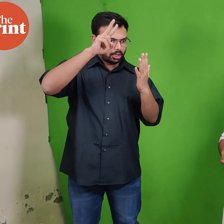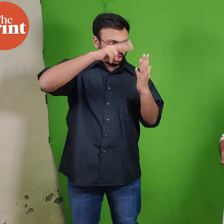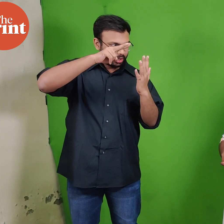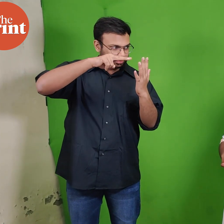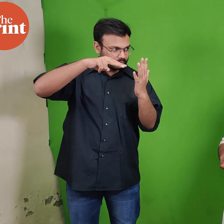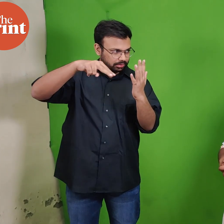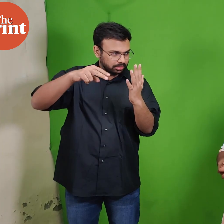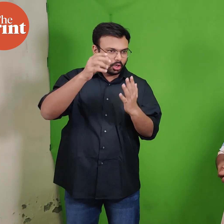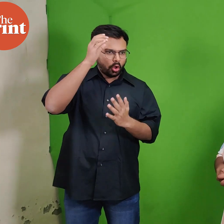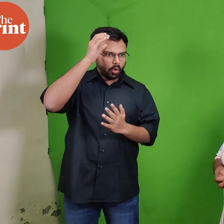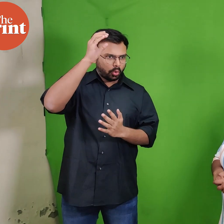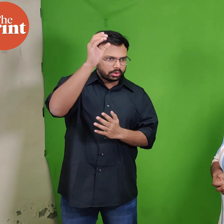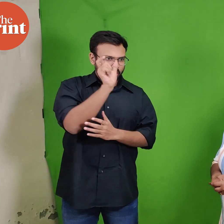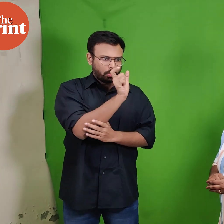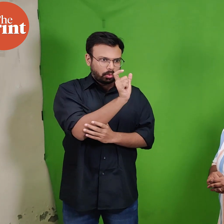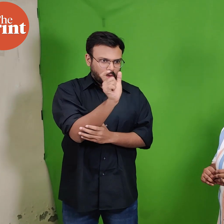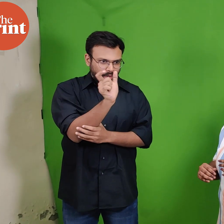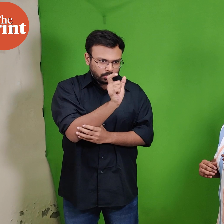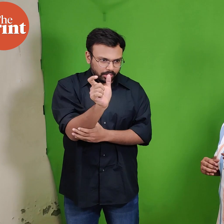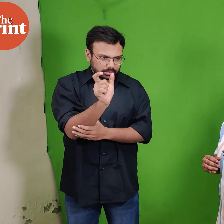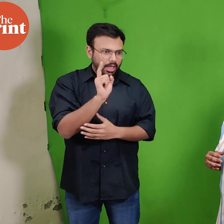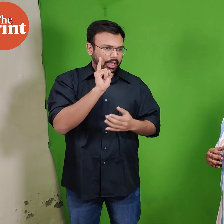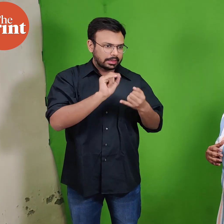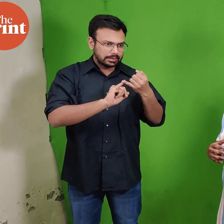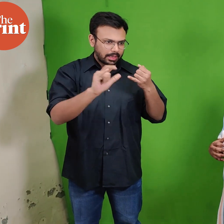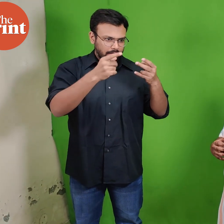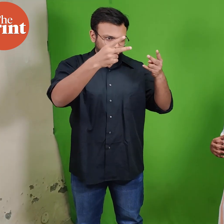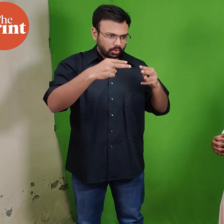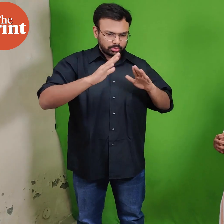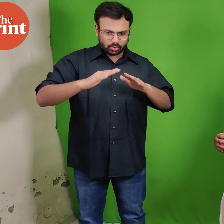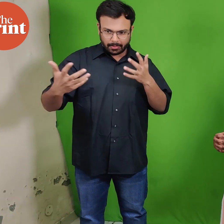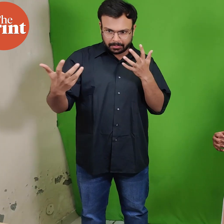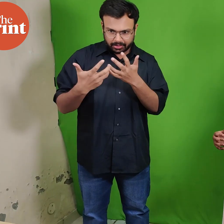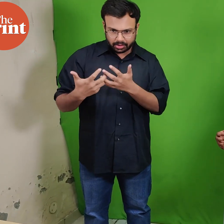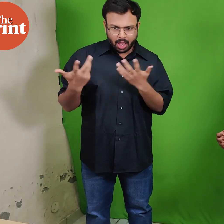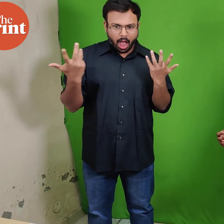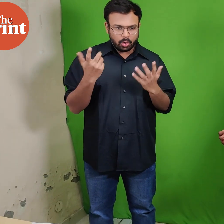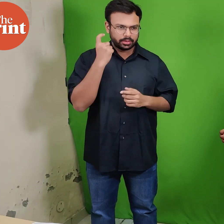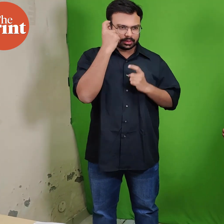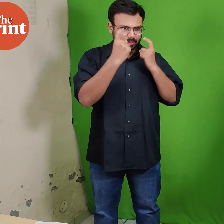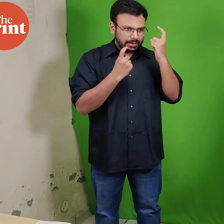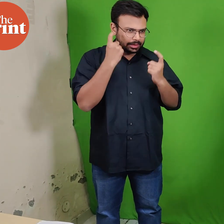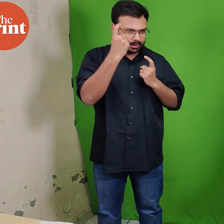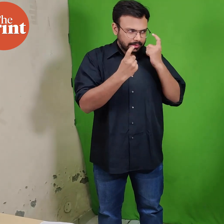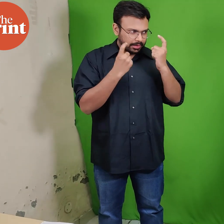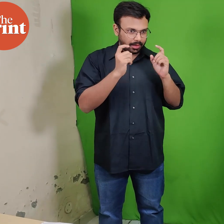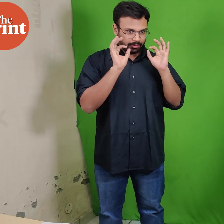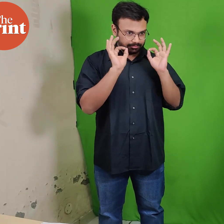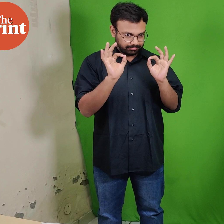ISLRTC intern at the lab, Dig Vijay told the print that he does not want to take this simple route in this project.